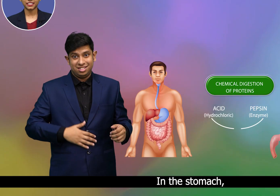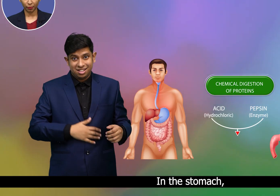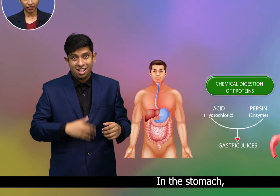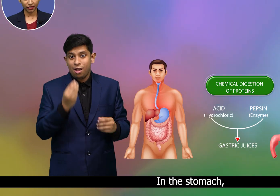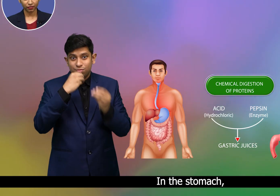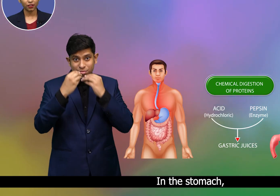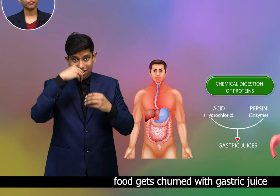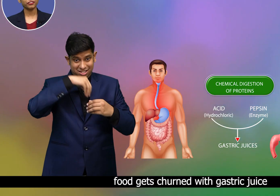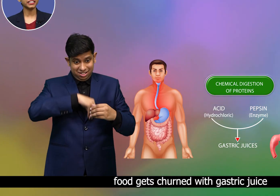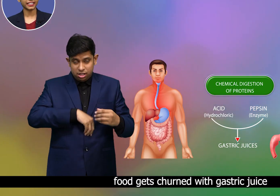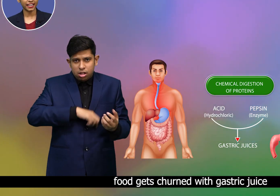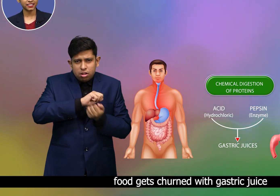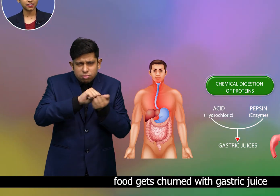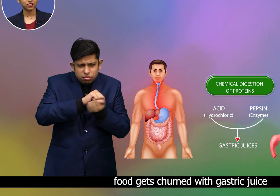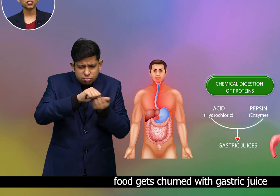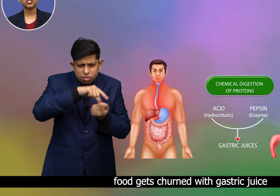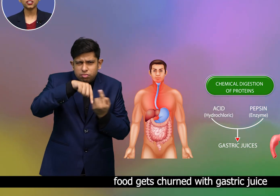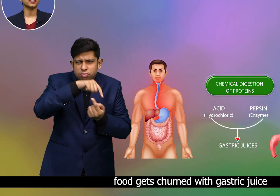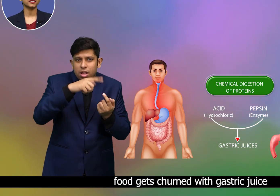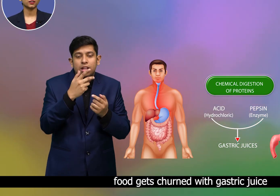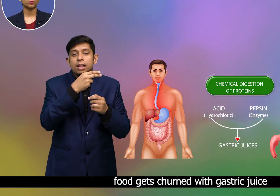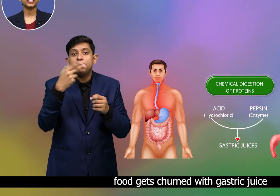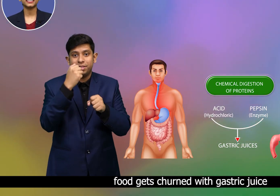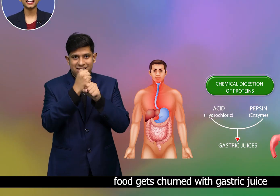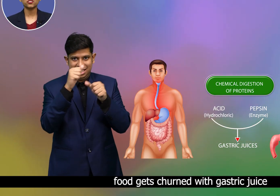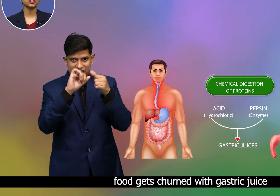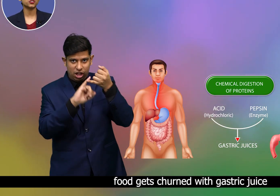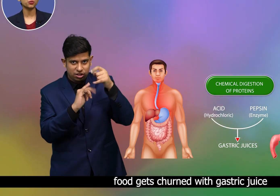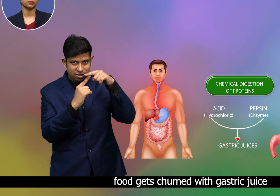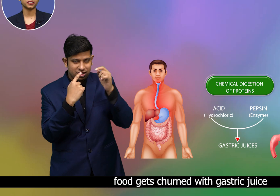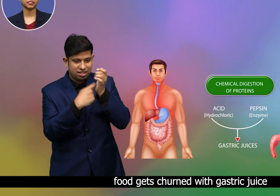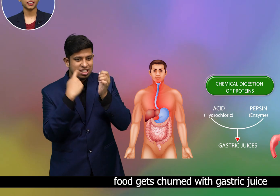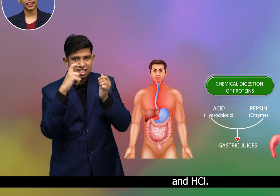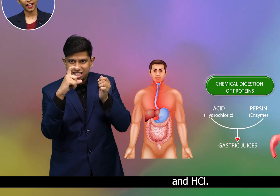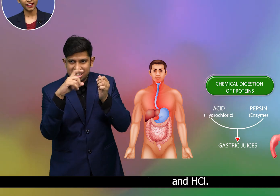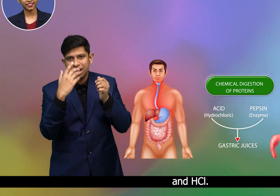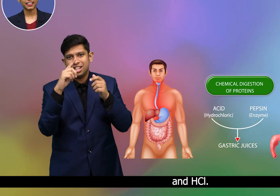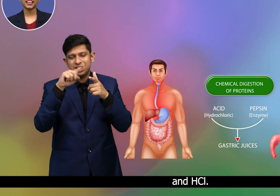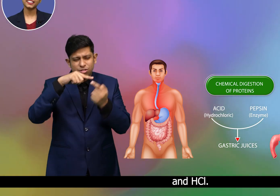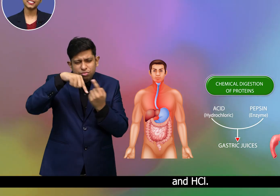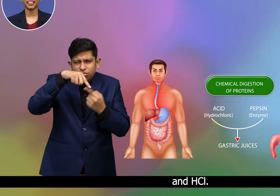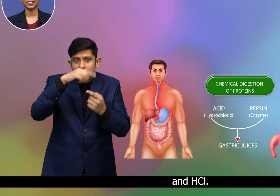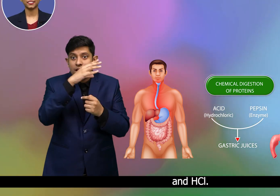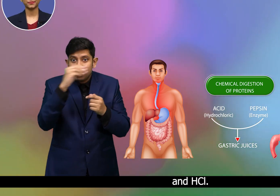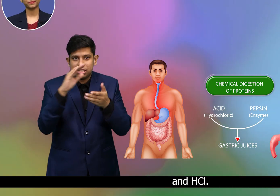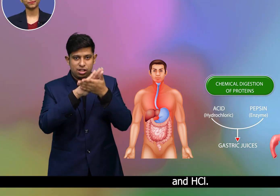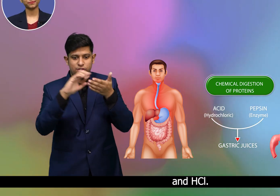In the stomach, food gets churned with gastric juice and